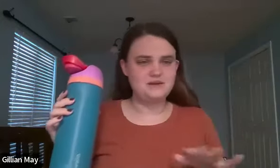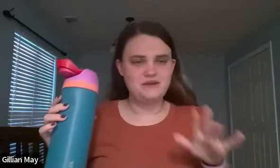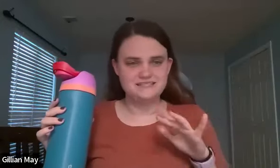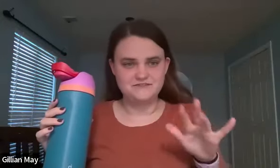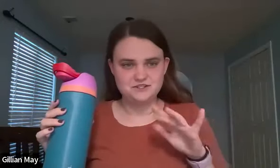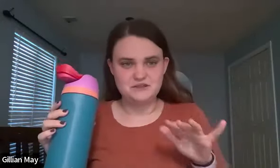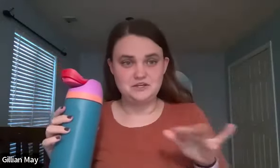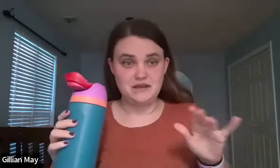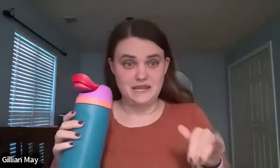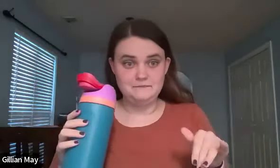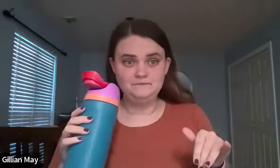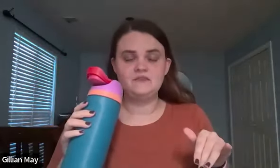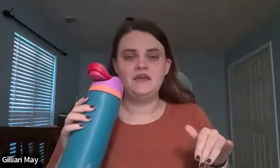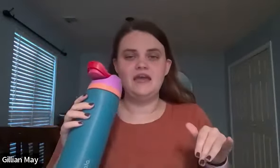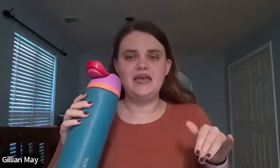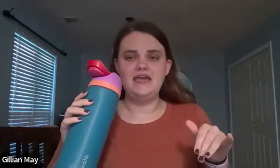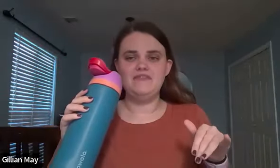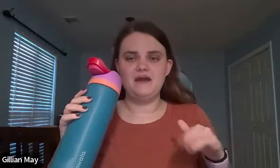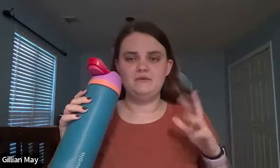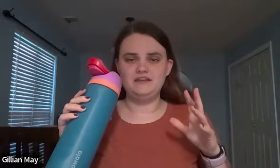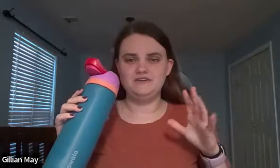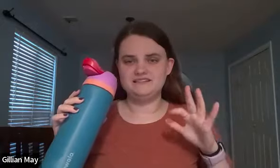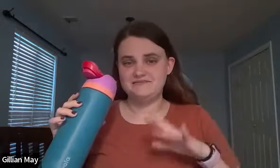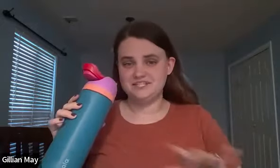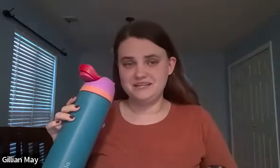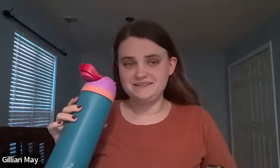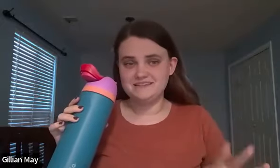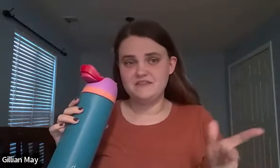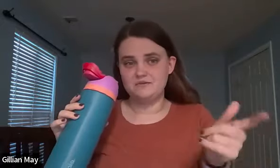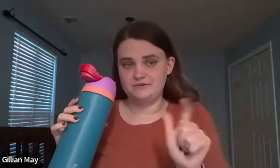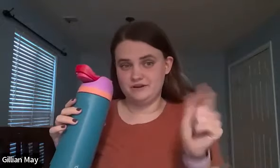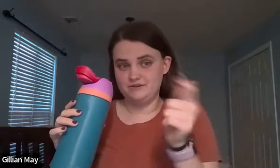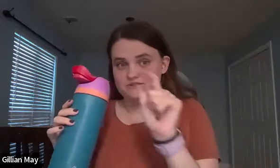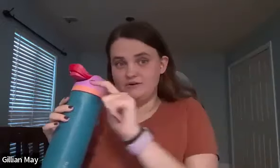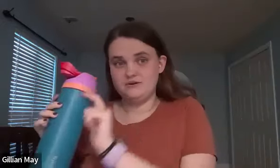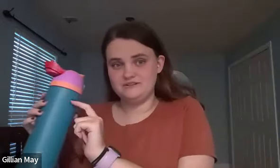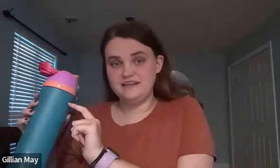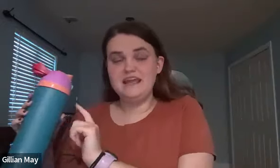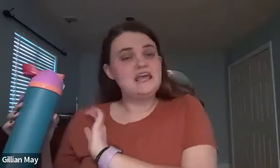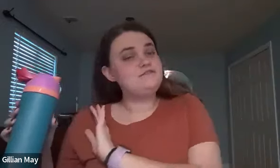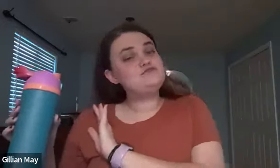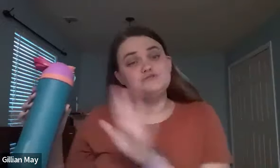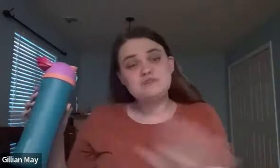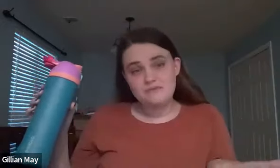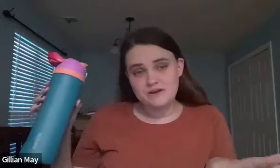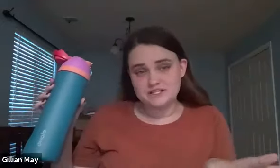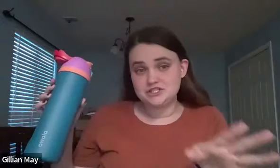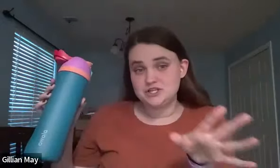try to practice finger spelling your name. And that way you guys can have a chance. And then what we're going to do is we're going to alternate. If you do not want to show